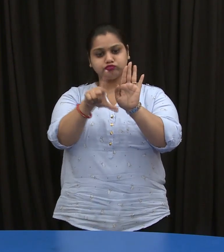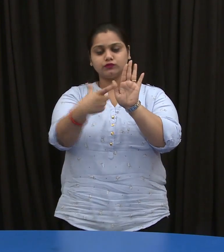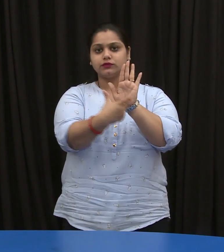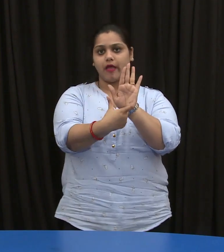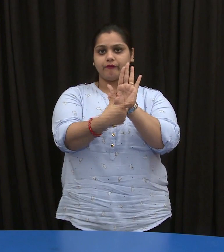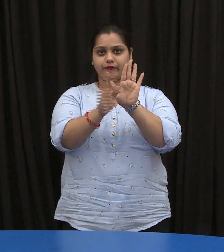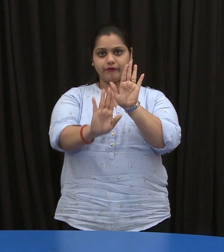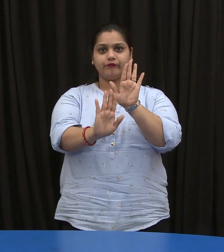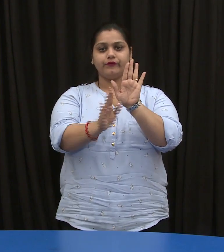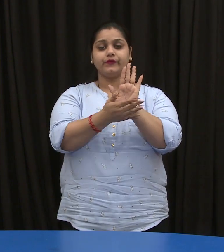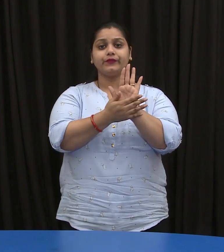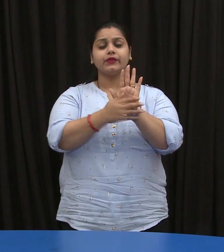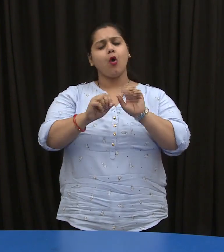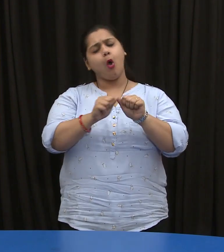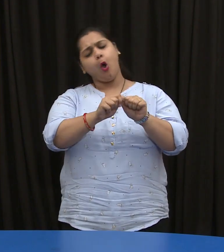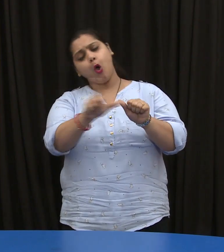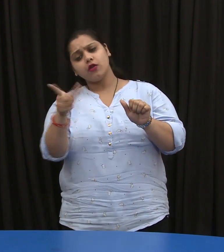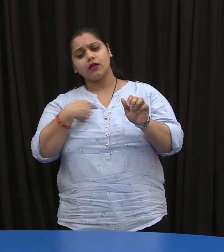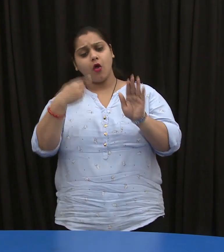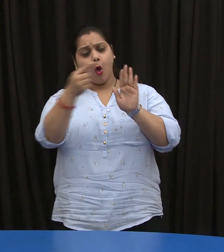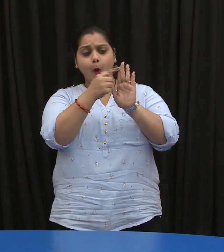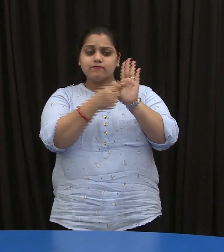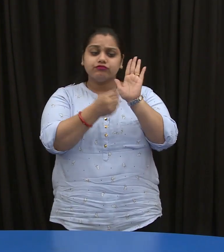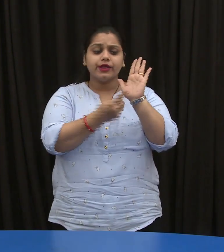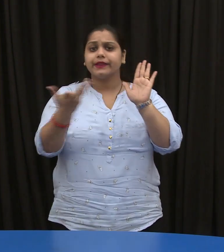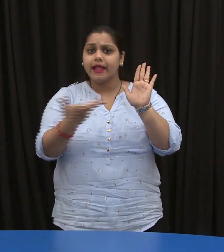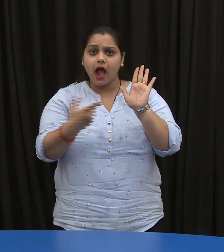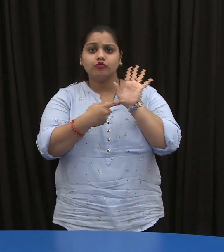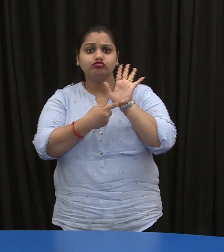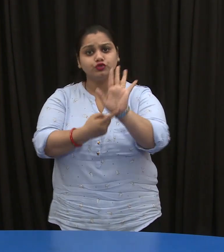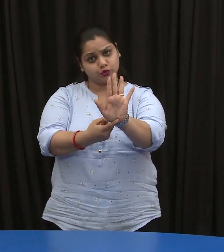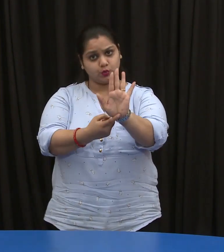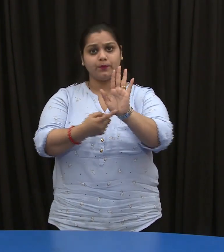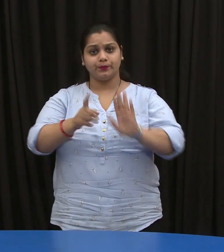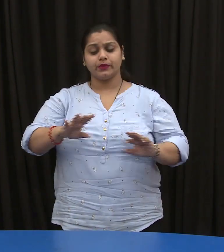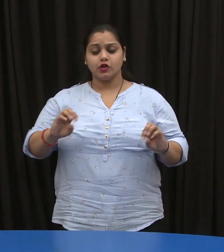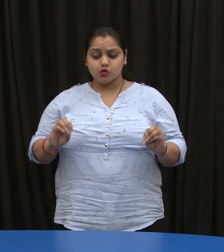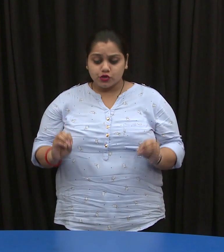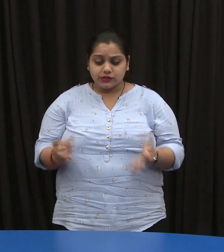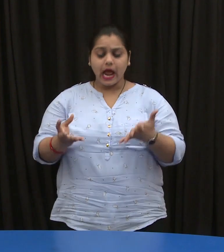giving all the available options to start the windows.